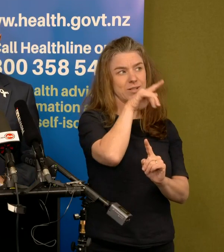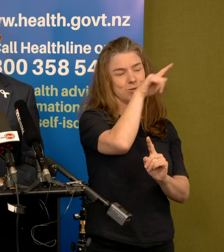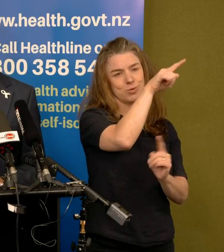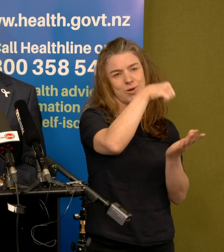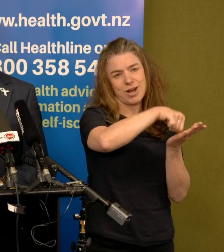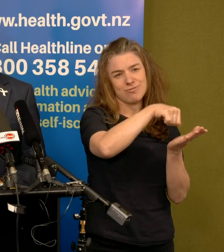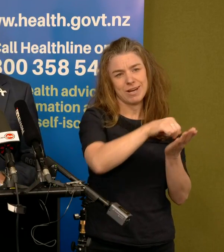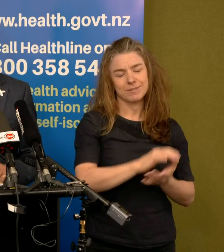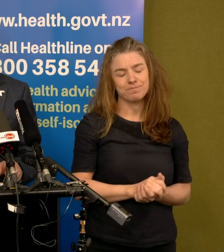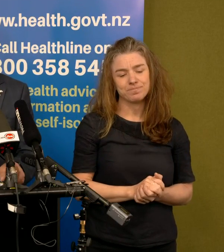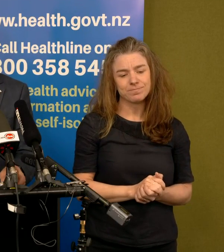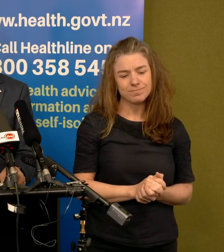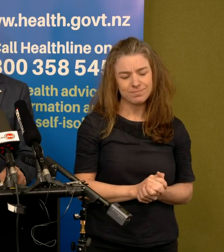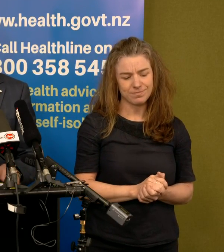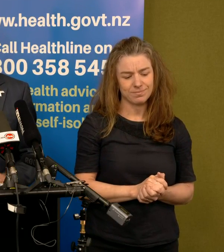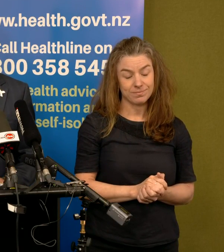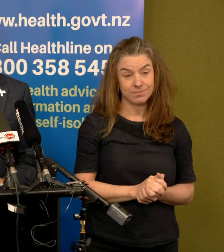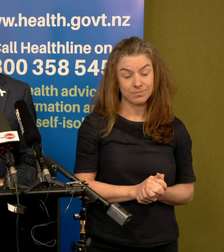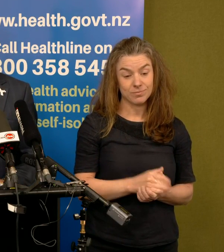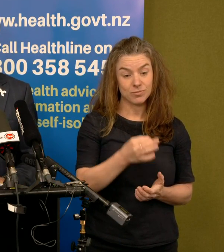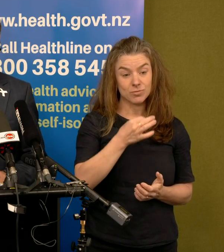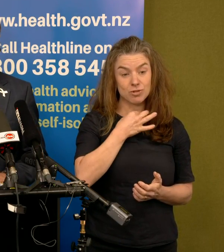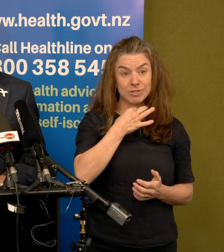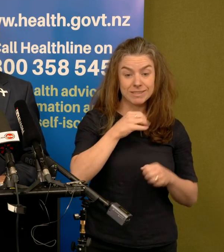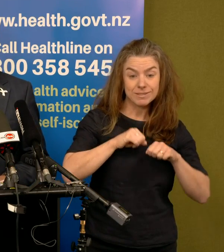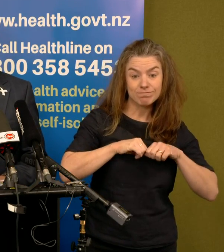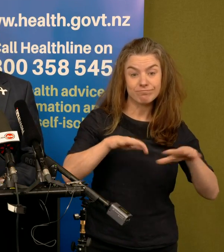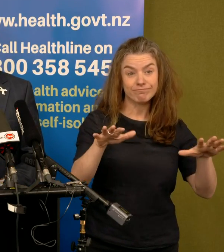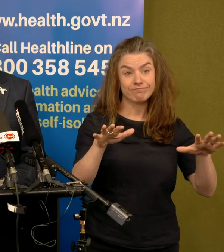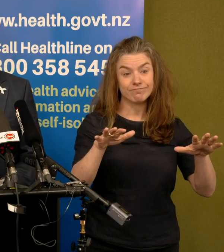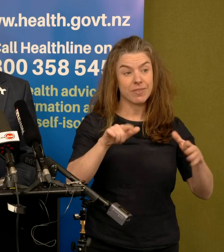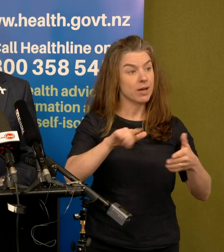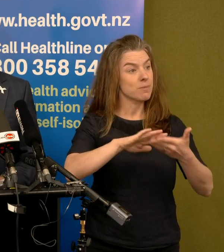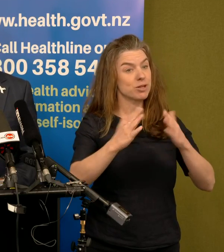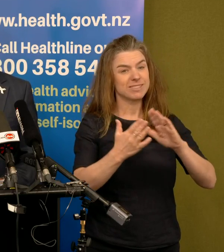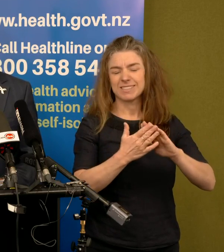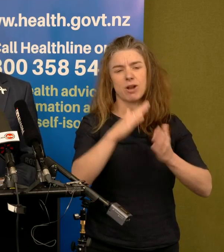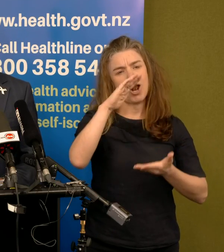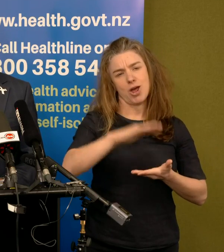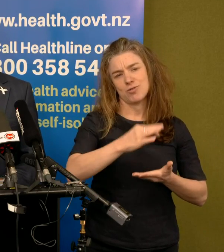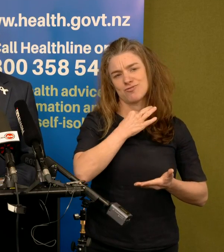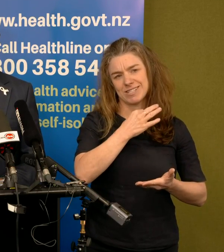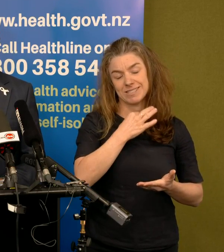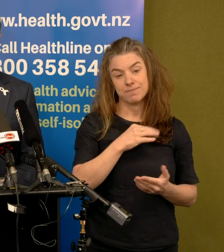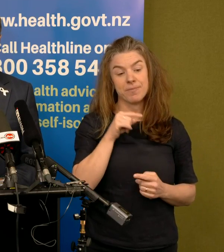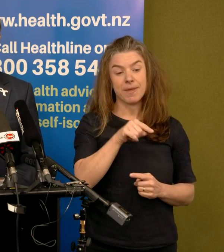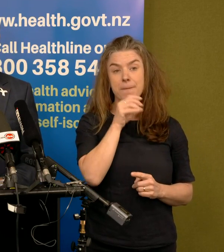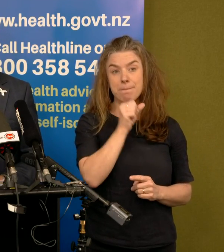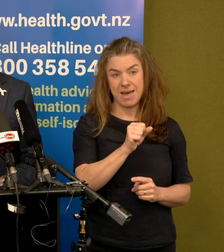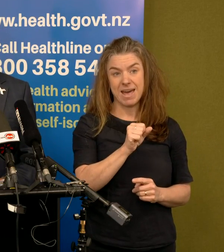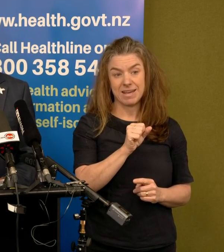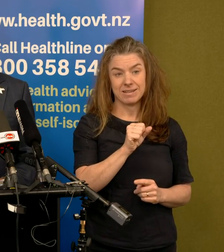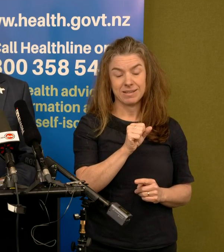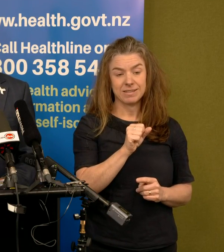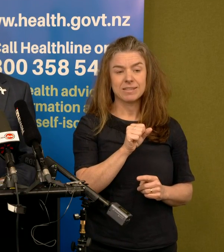of widespread community outbreak currently does remain low. So the man who has been confirmed, this is our third case,